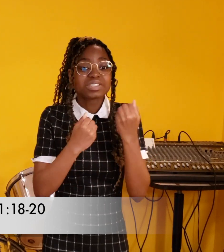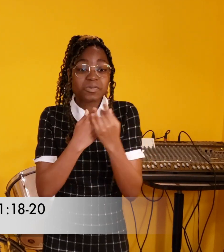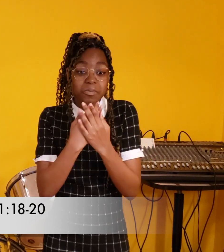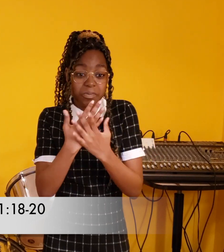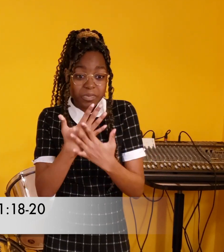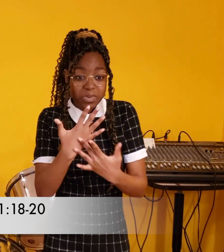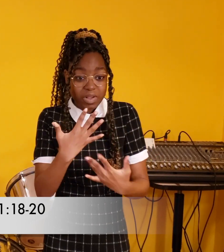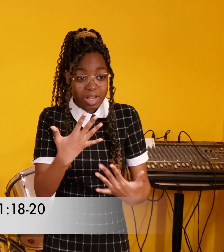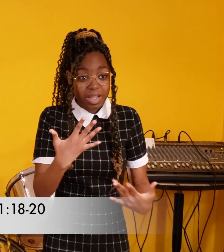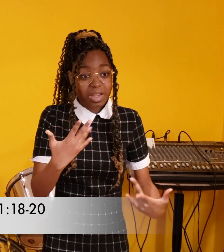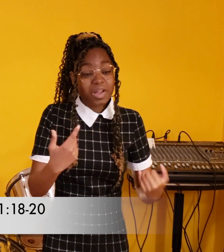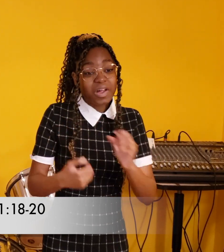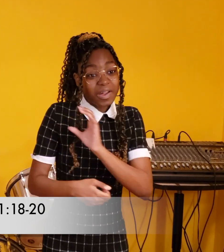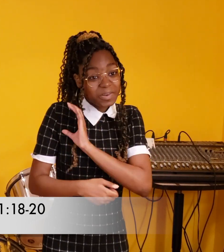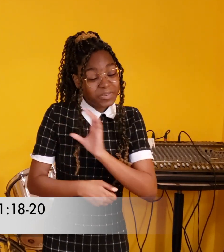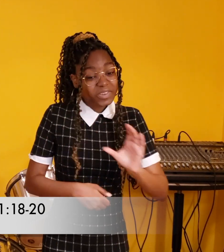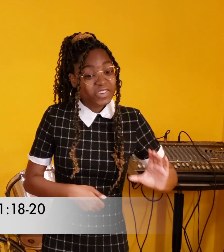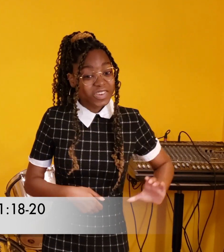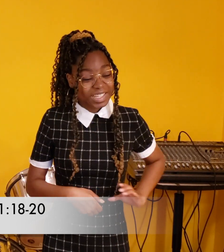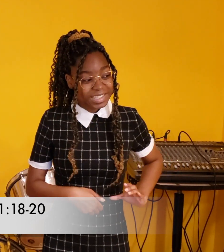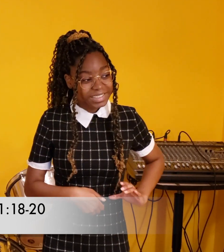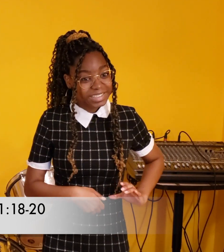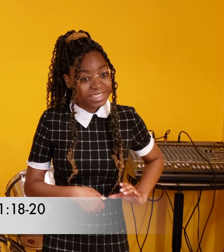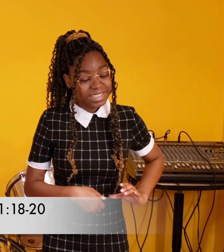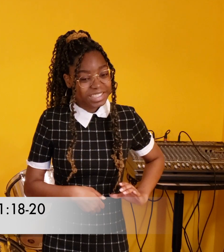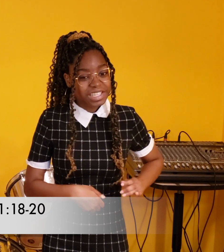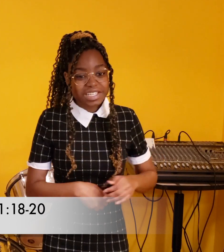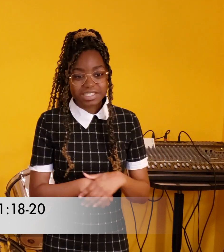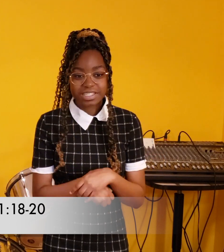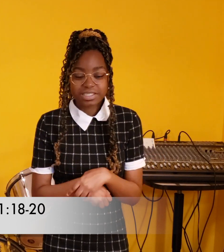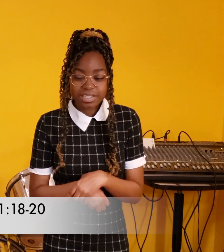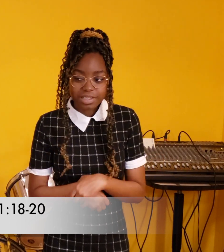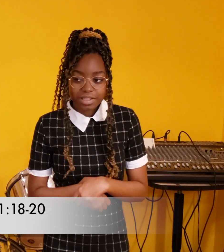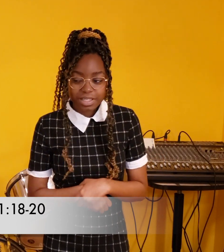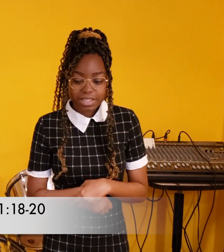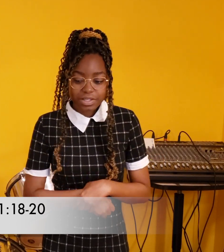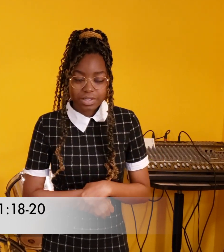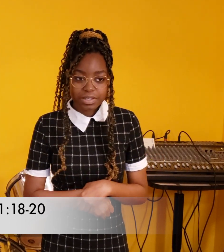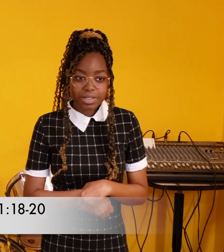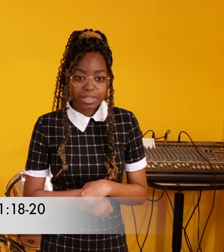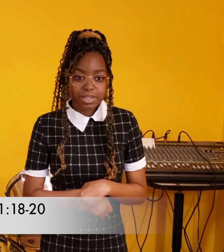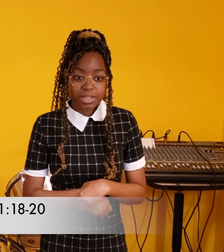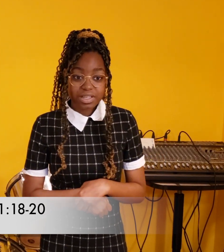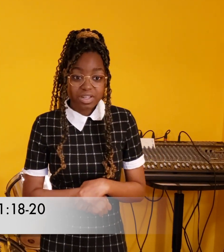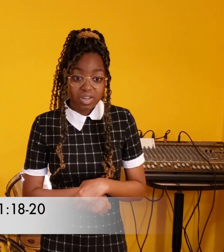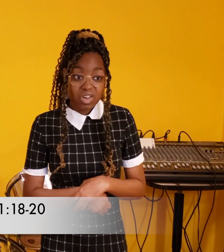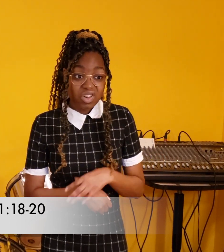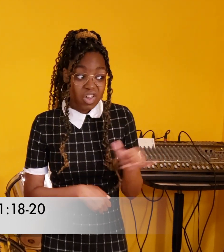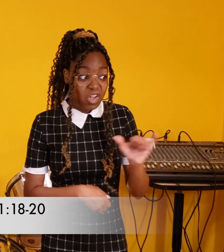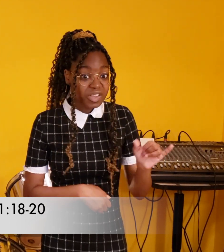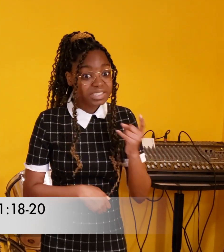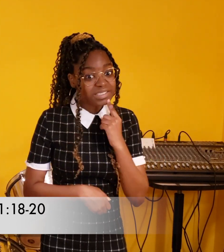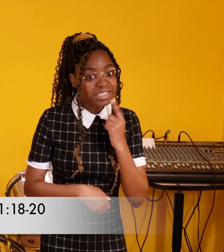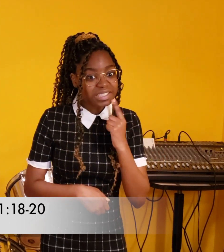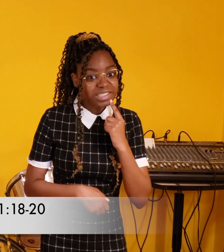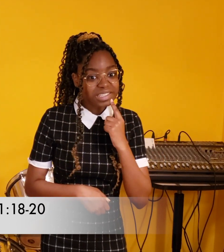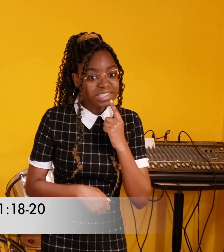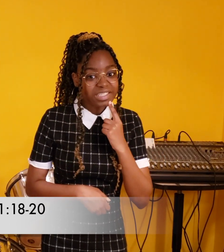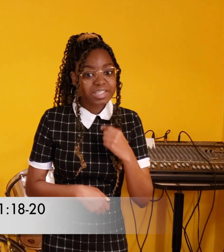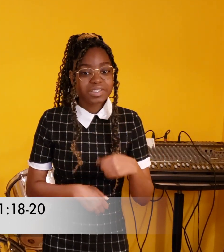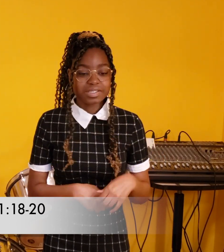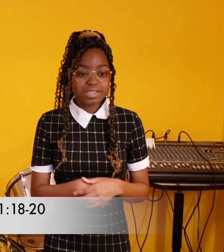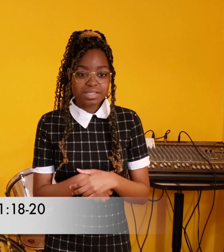but we were saved with the precious blood of Christ. And then look at what Peter wrote, as of a